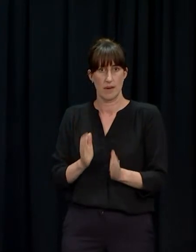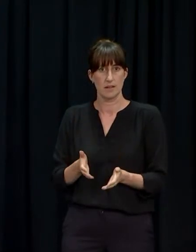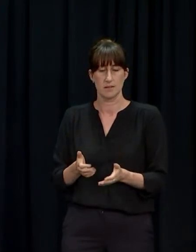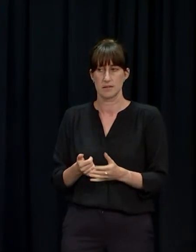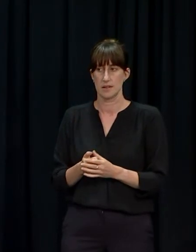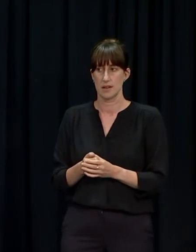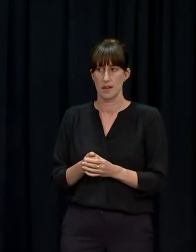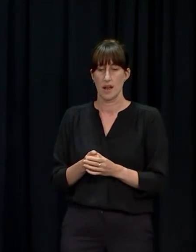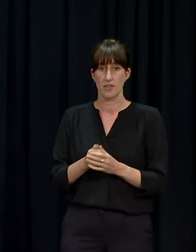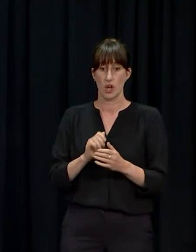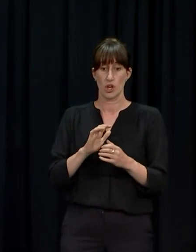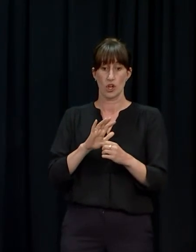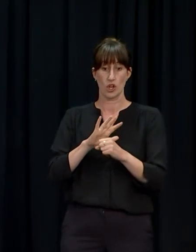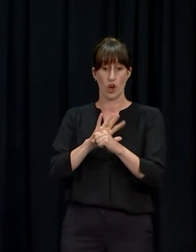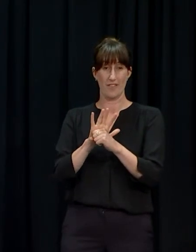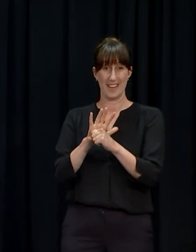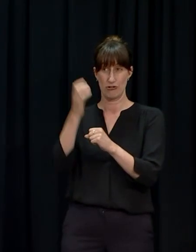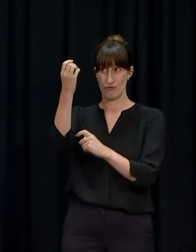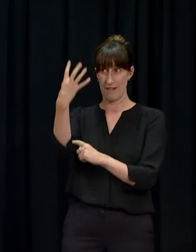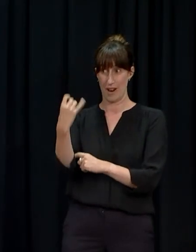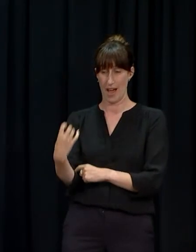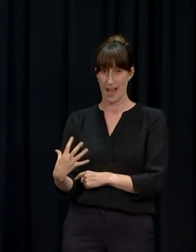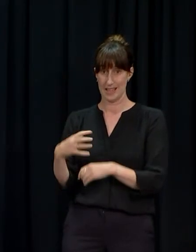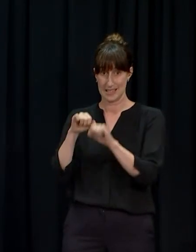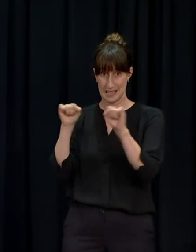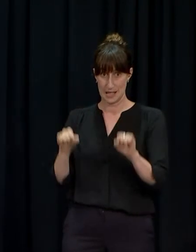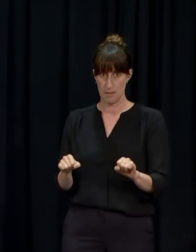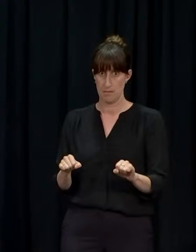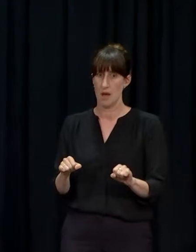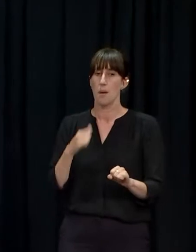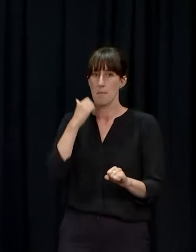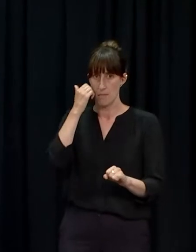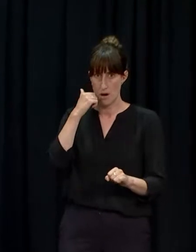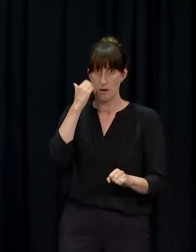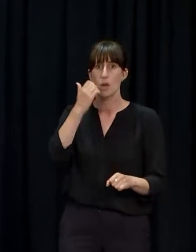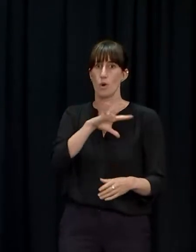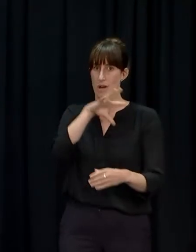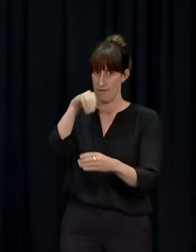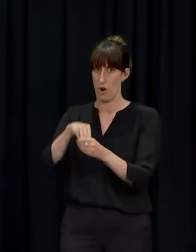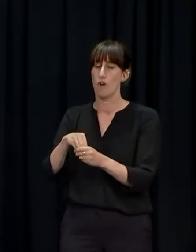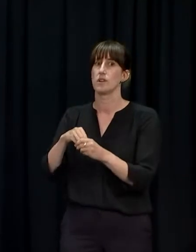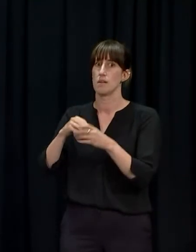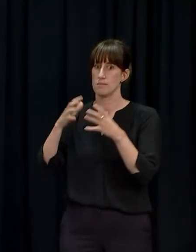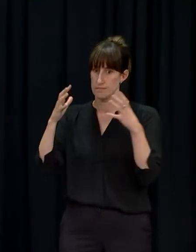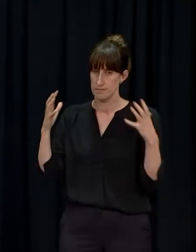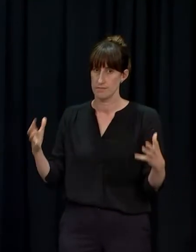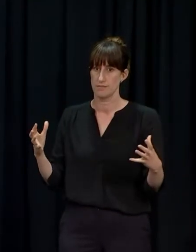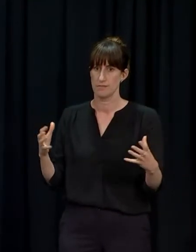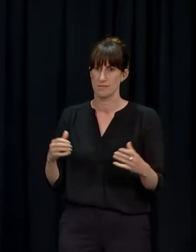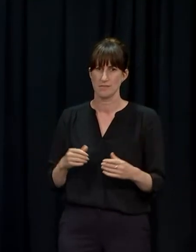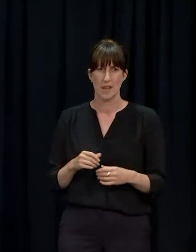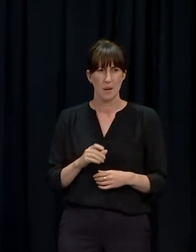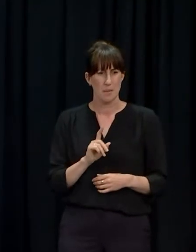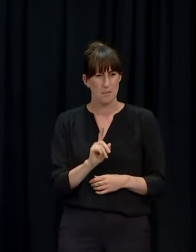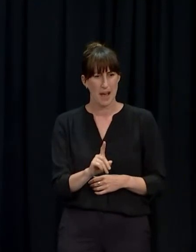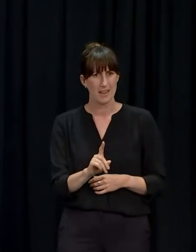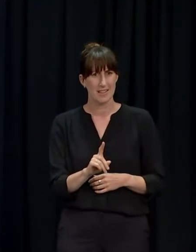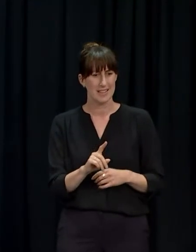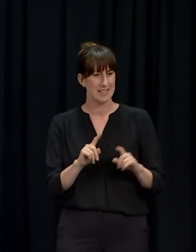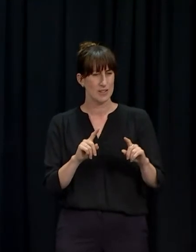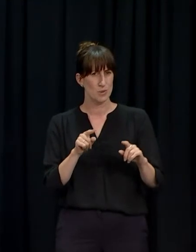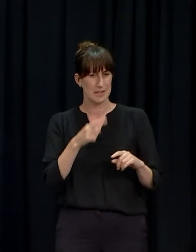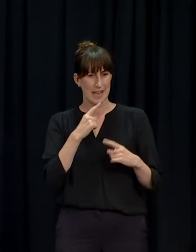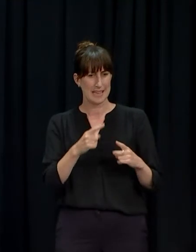framework, which this work today sits underneath. All right. It's a different flow. How come it wasn't specific? There wasn't